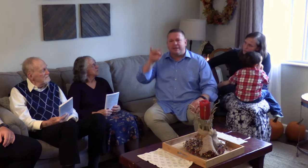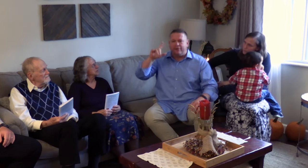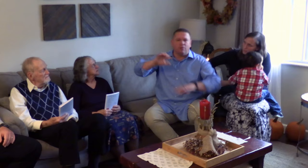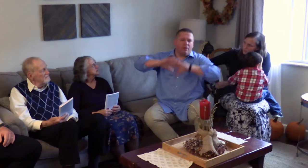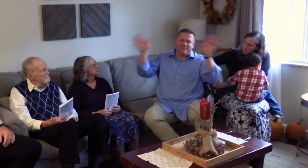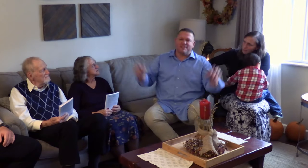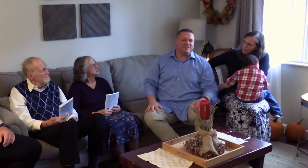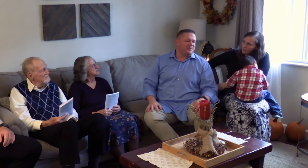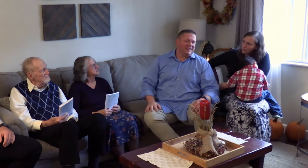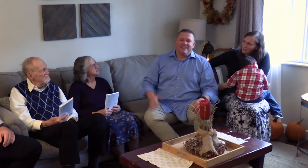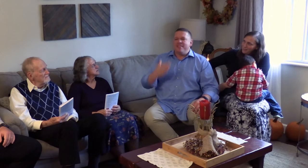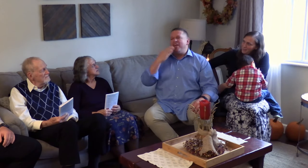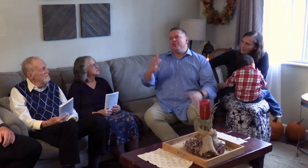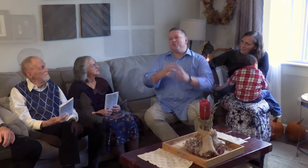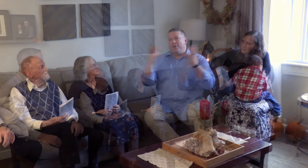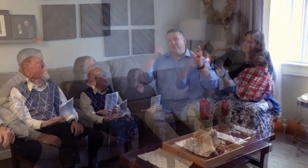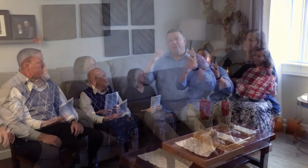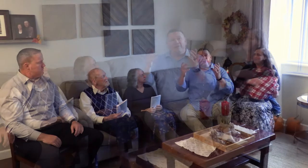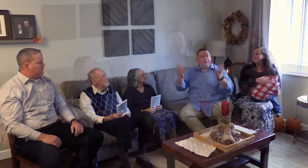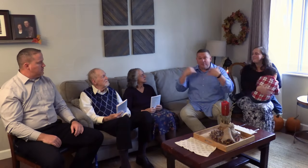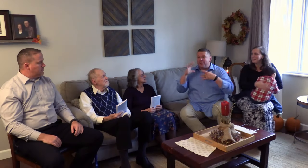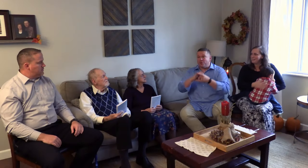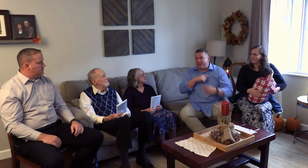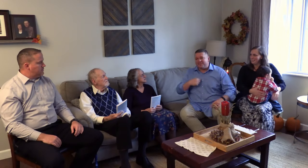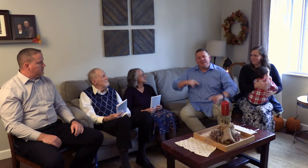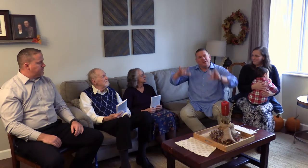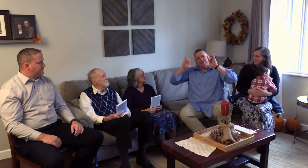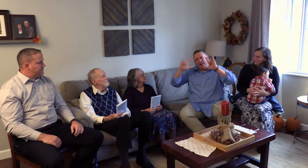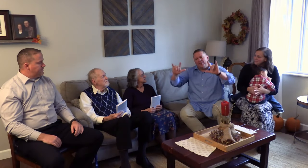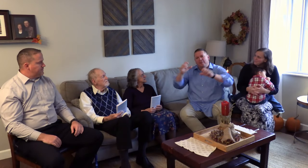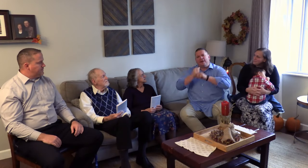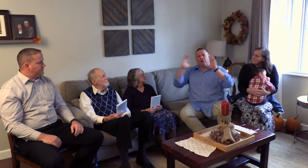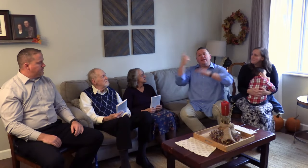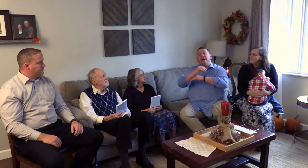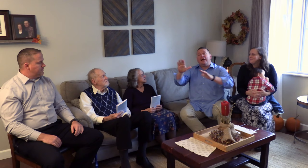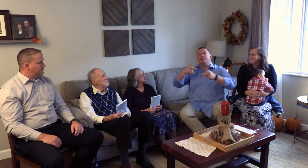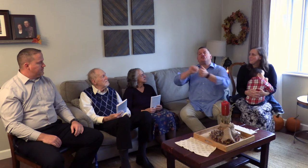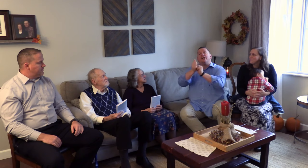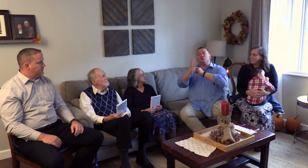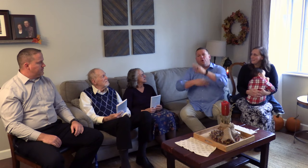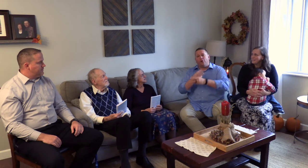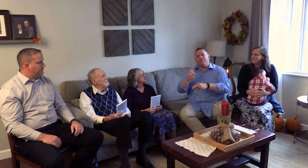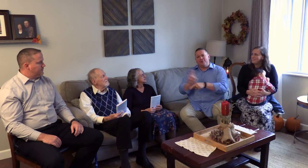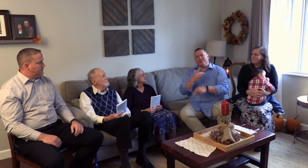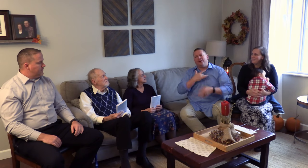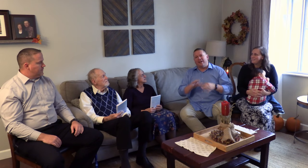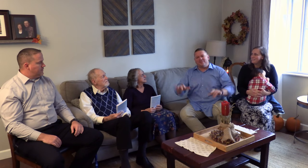kindle all that stuff so thank you so much for coming and joining us we love y'all make it a great day and hey let's change the world by using hard language